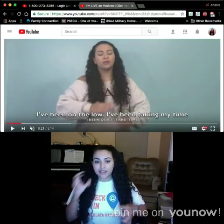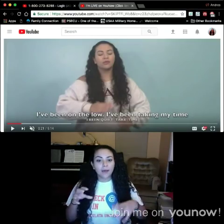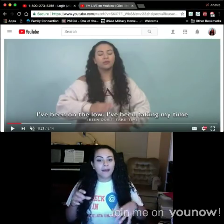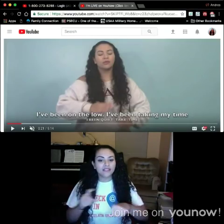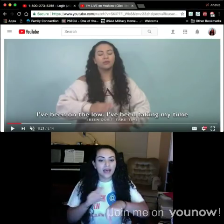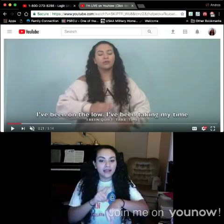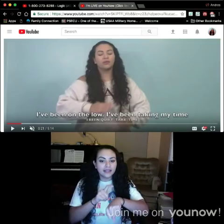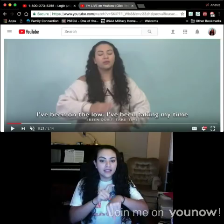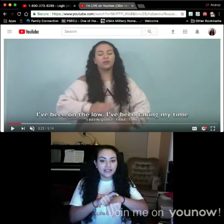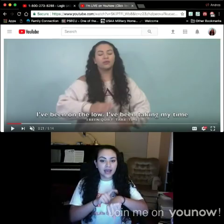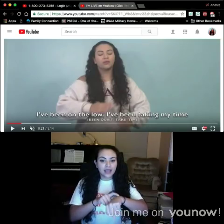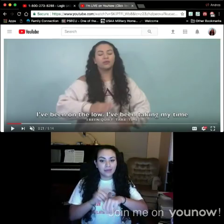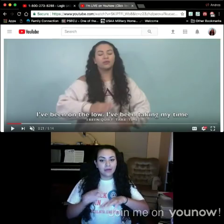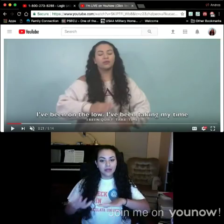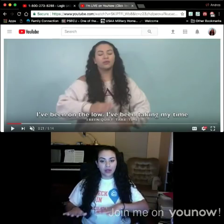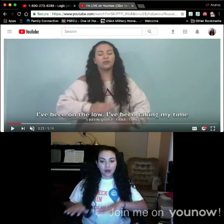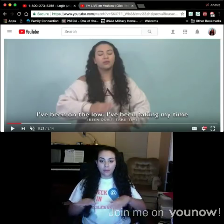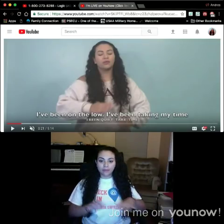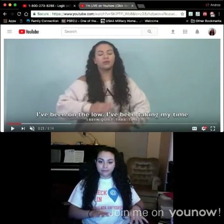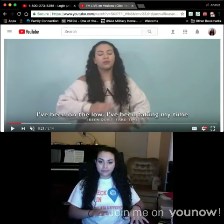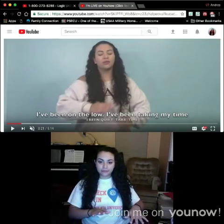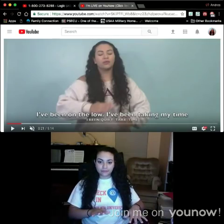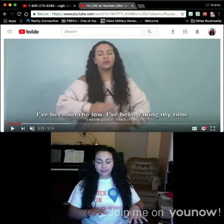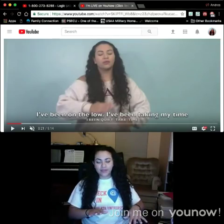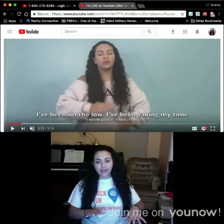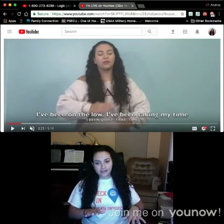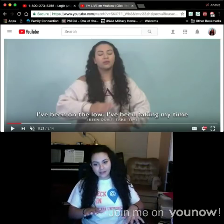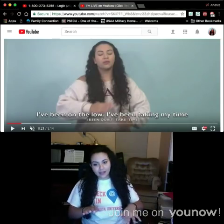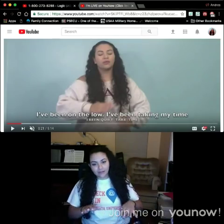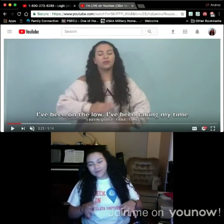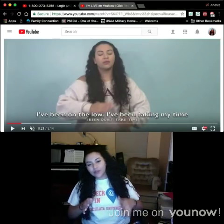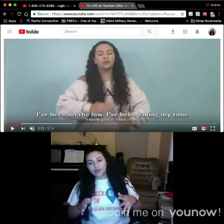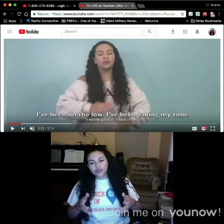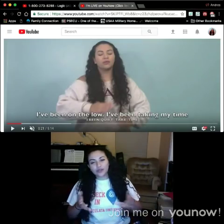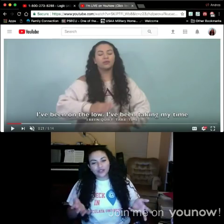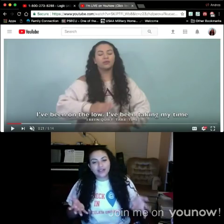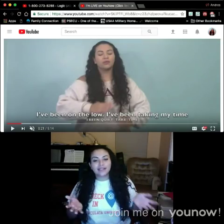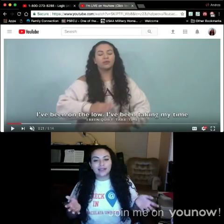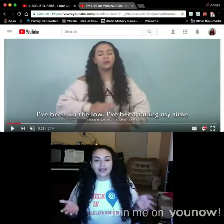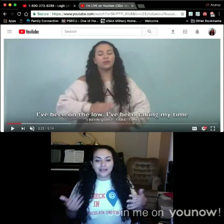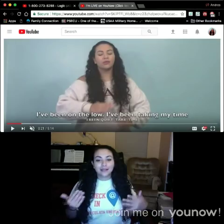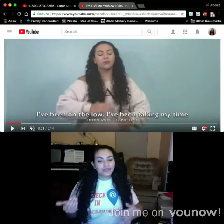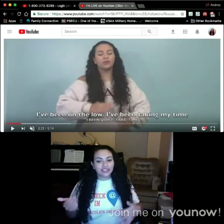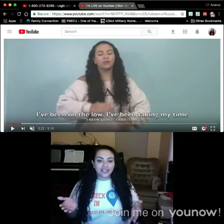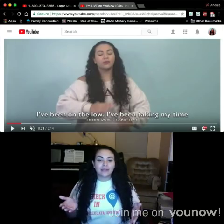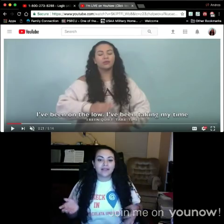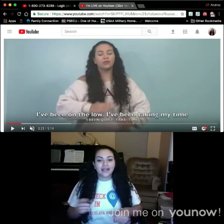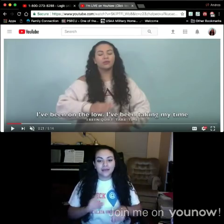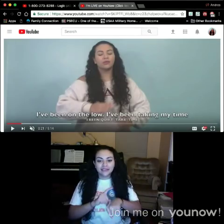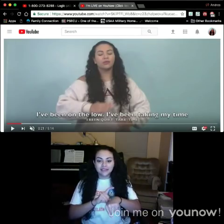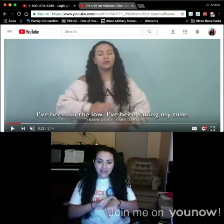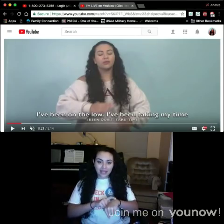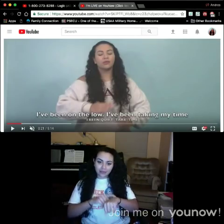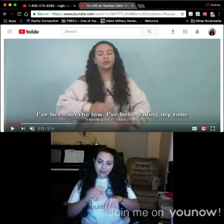it's a compound sign and it's time, calm. That's like, you could translate it as like, I'm just taking my